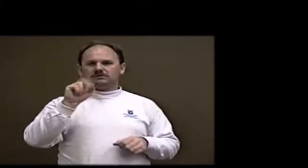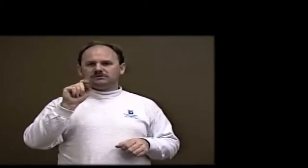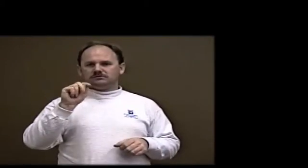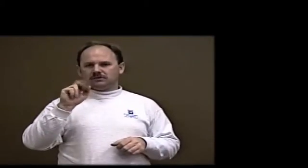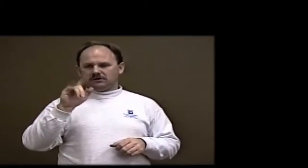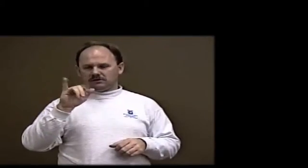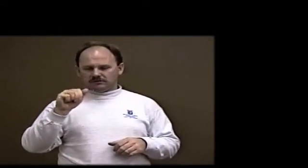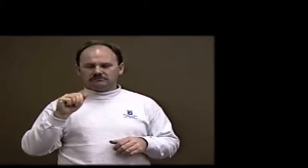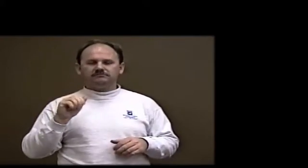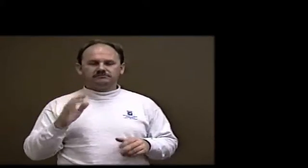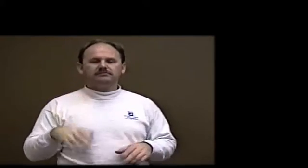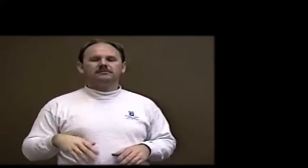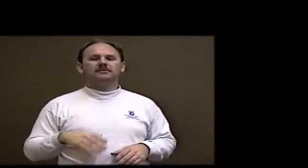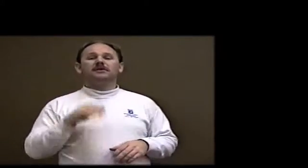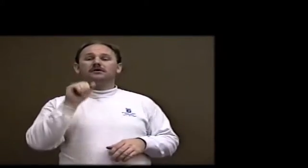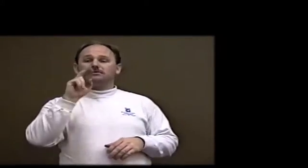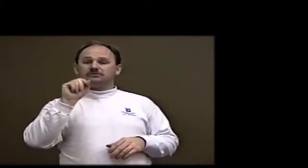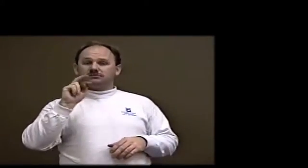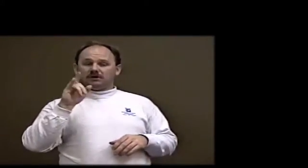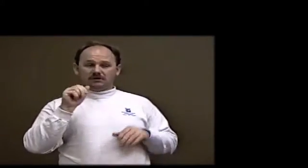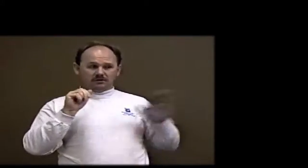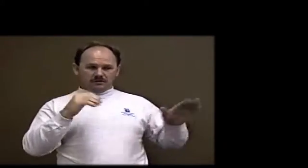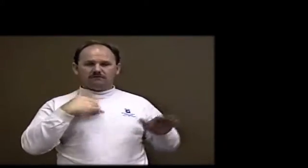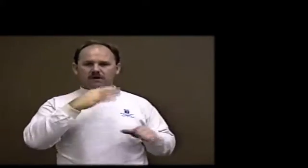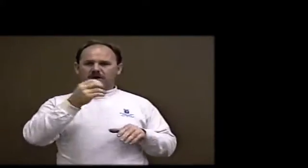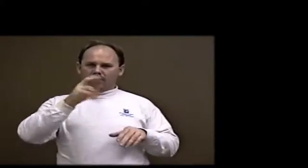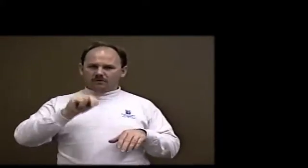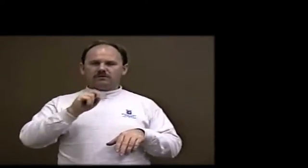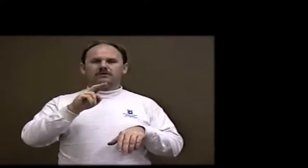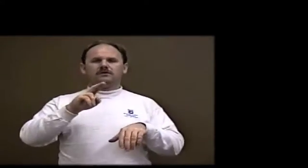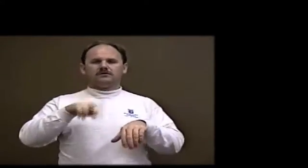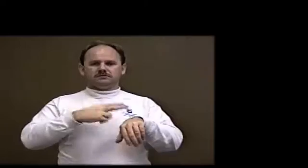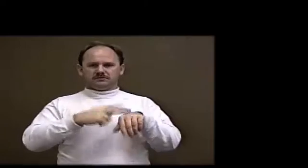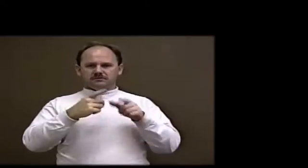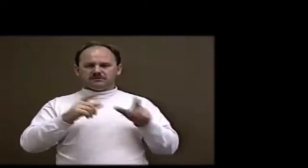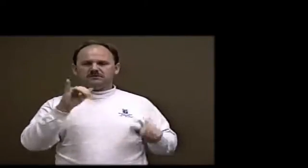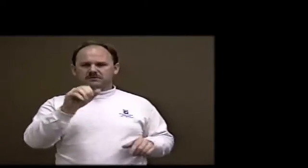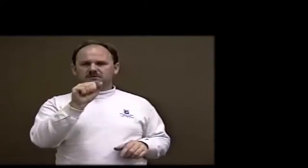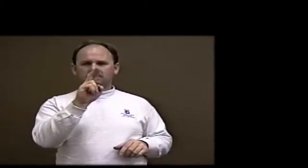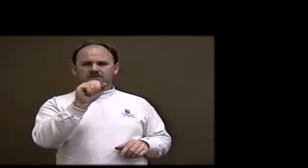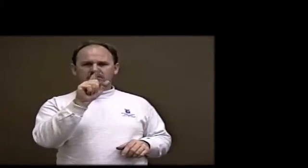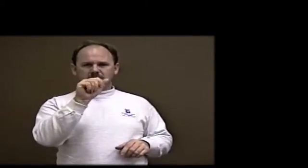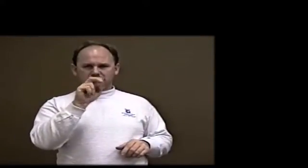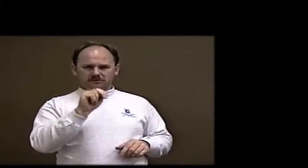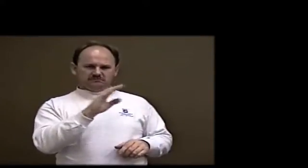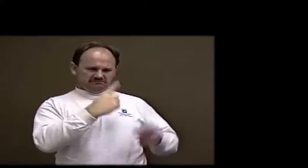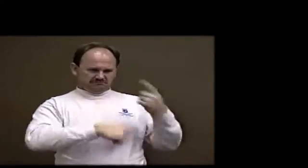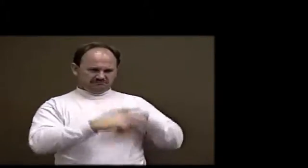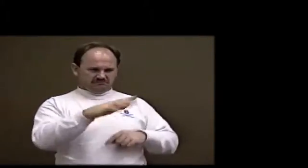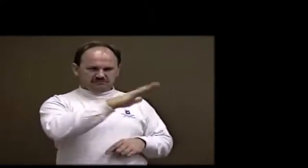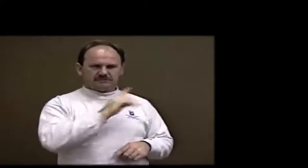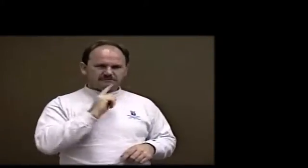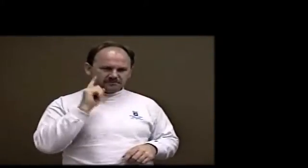I was born in Australia, where we had our own national language, which was Auslan Sign Language that all the deaf people use for communication.